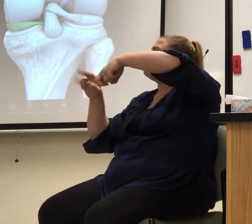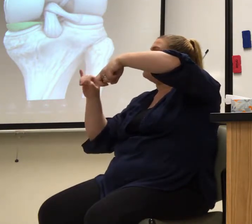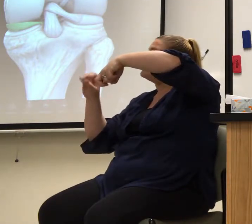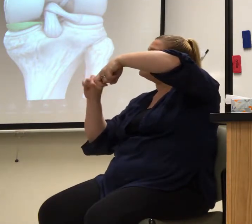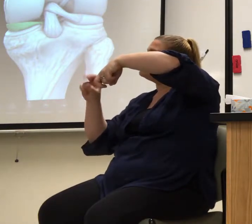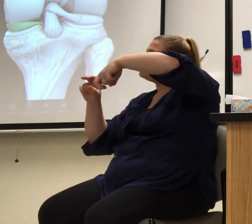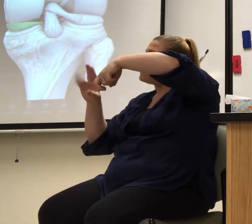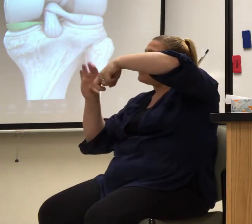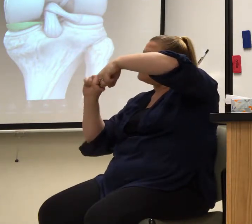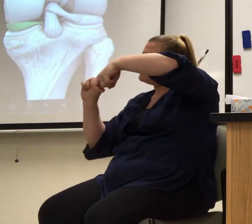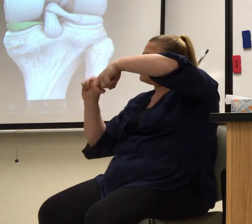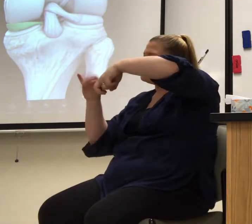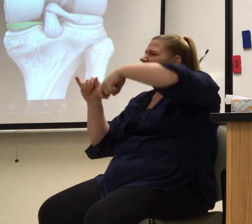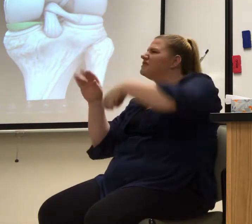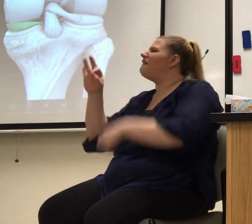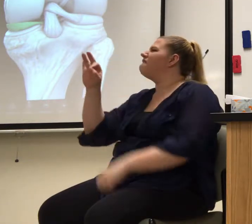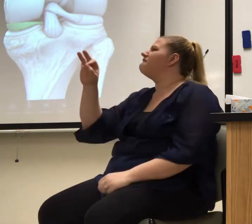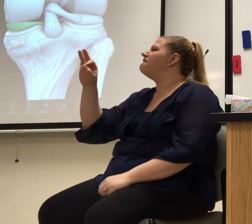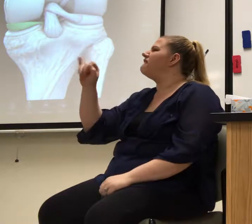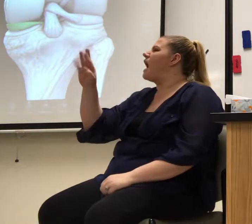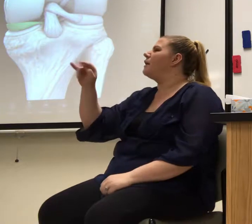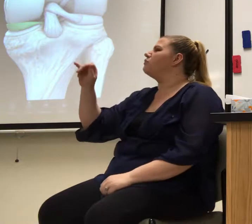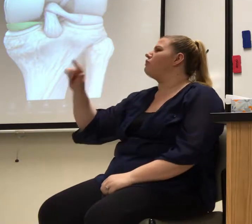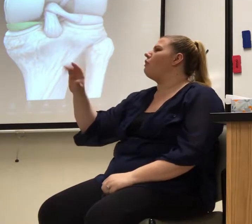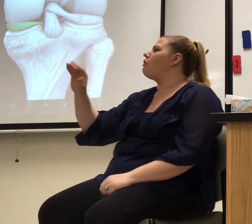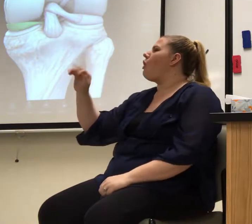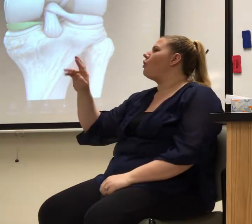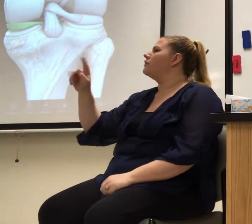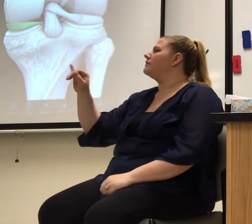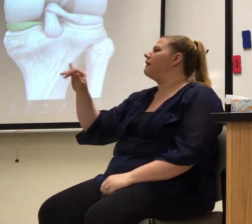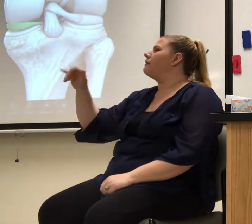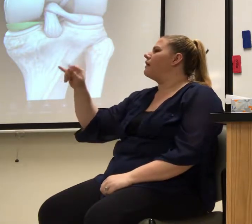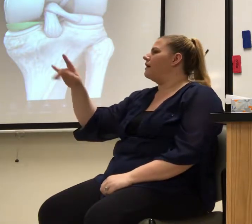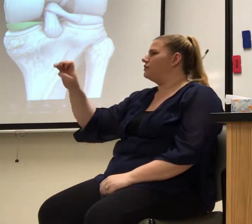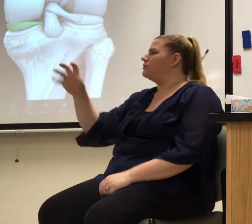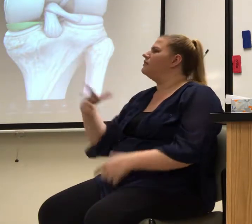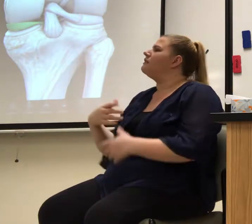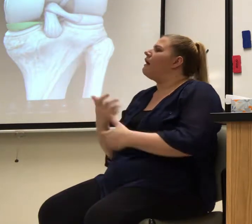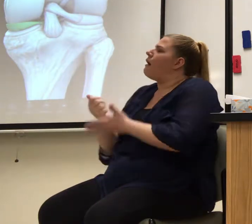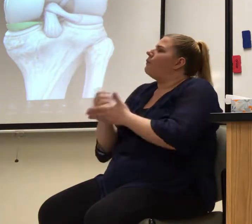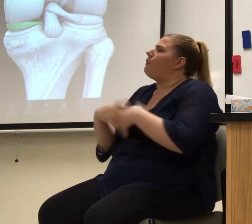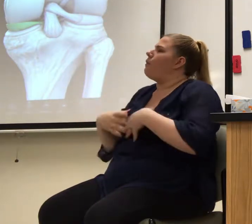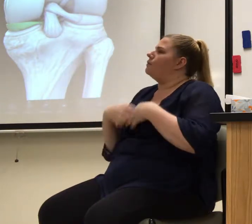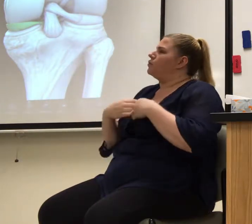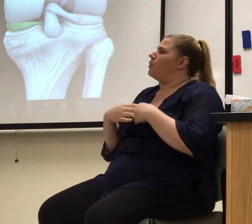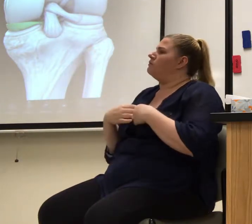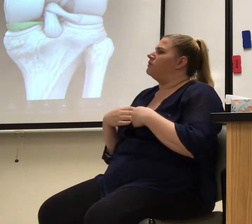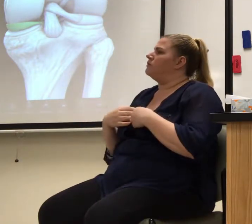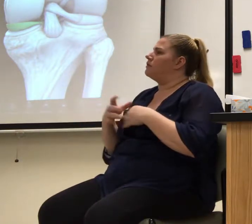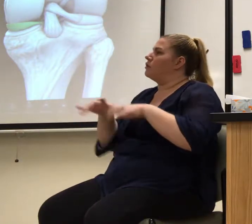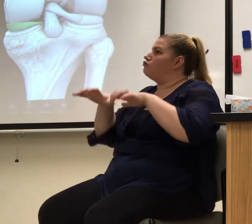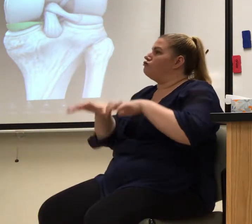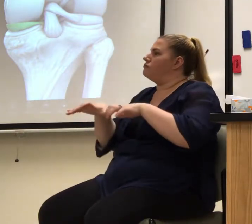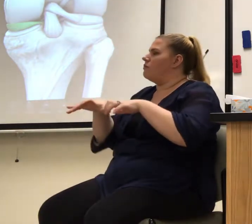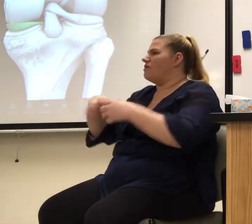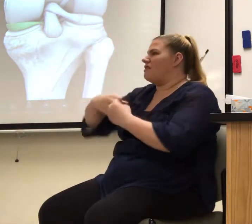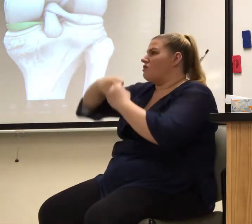fibrocartilage that helps kind of absorb some of the shock, for example, when you're running.